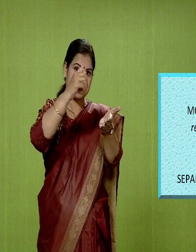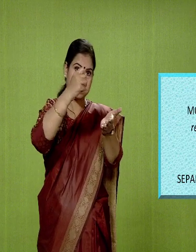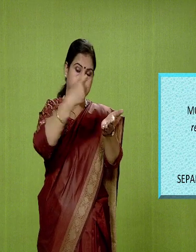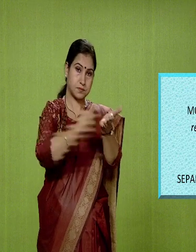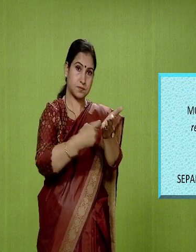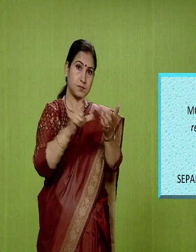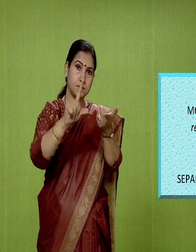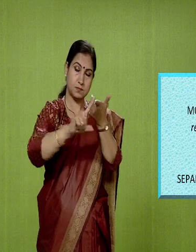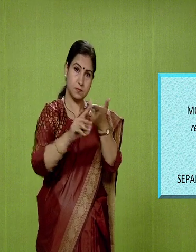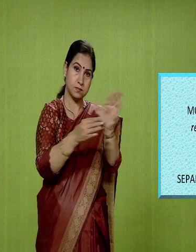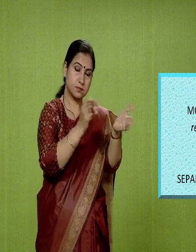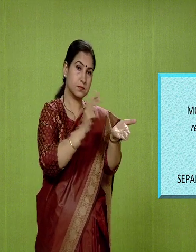reforms of 1909